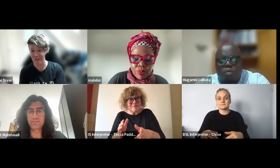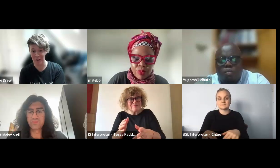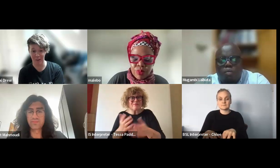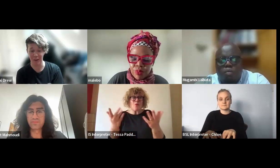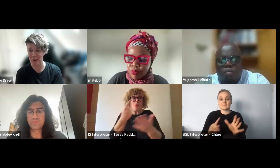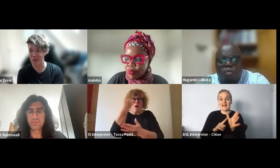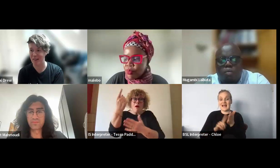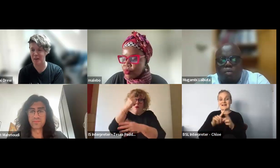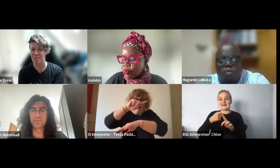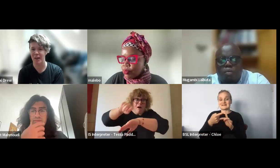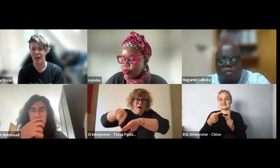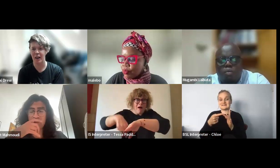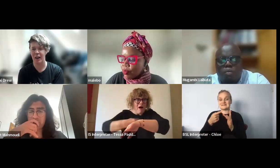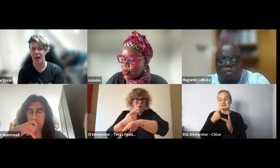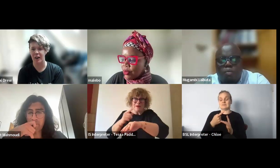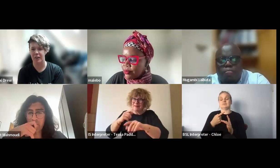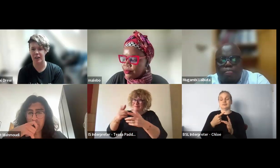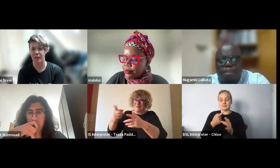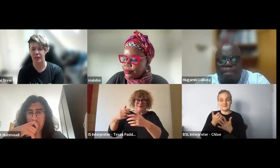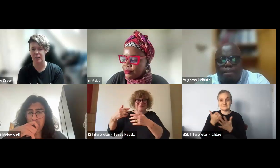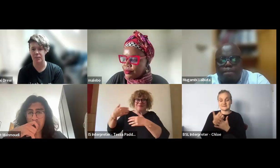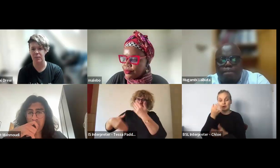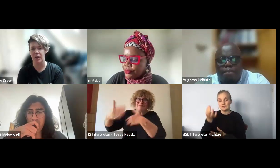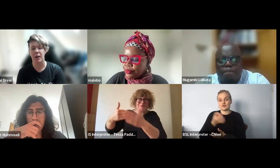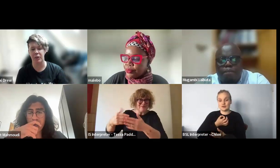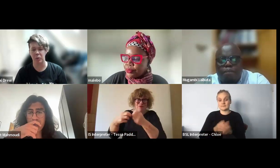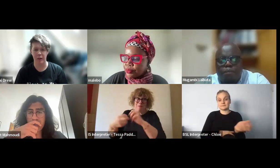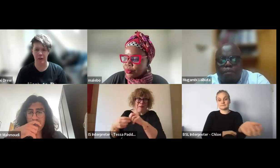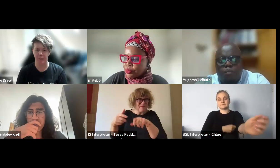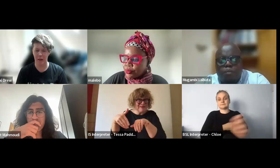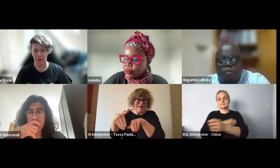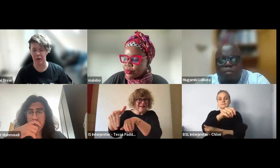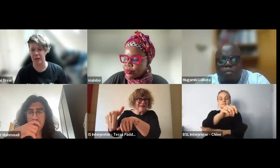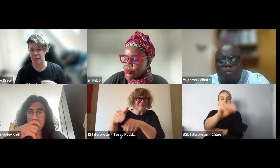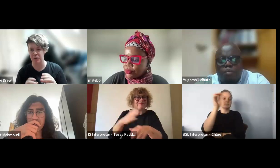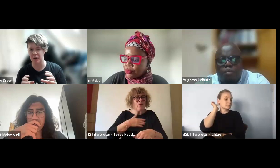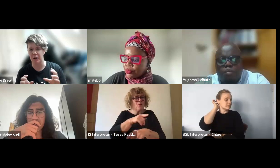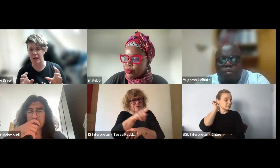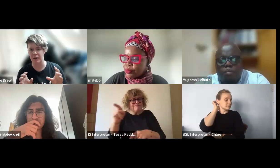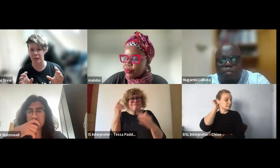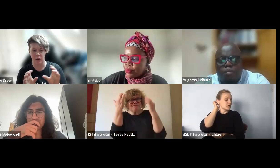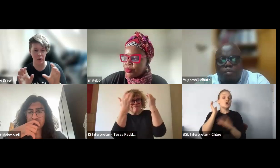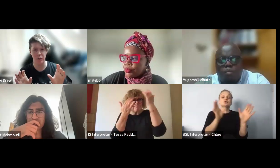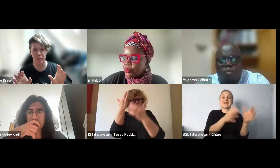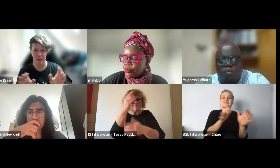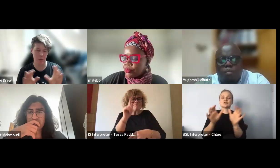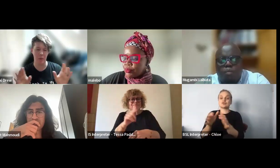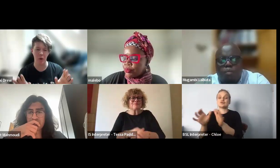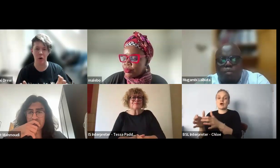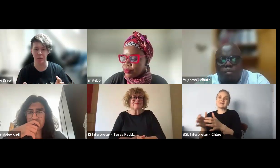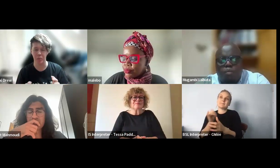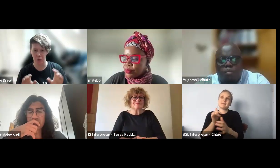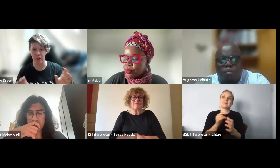That's a great question. I think there's a good way of categorizing some of the two, there's